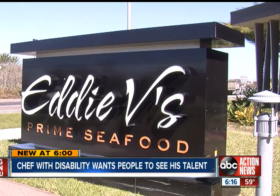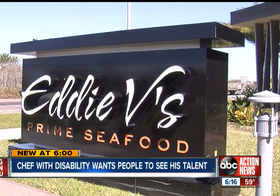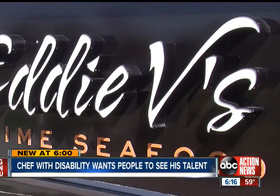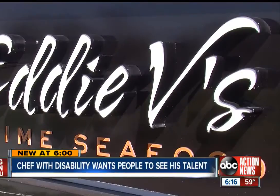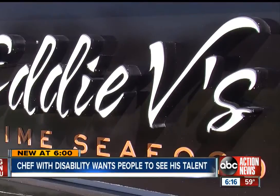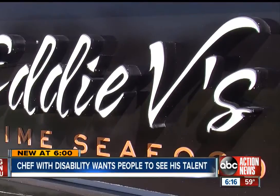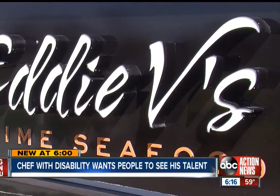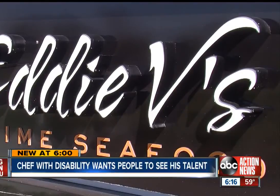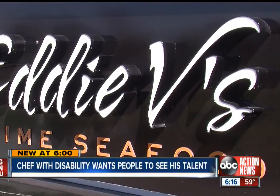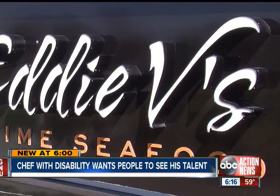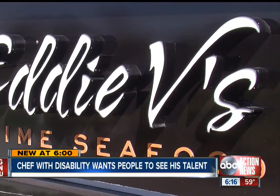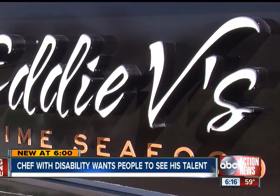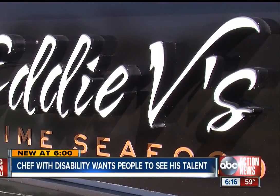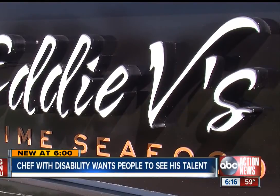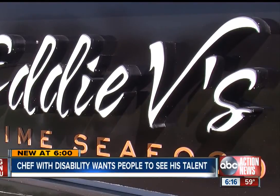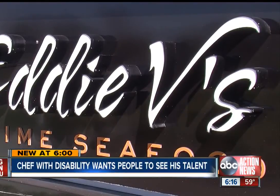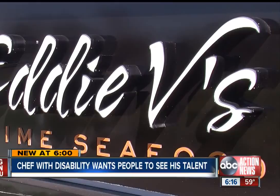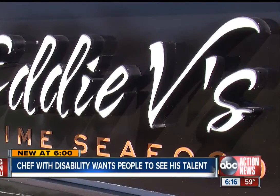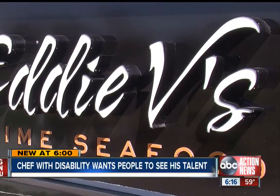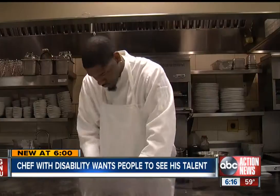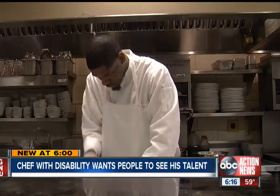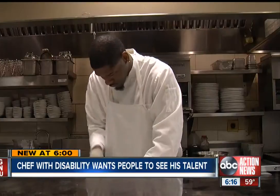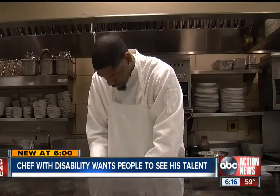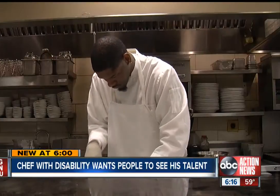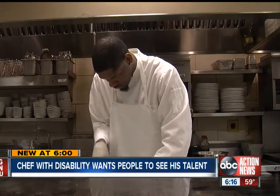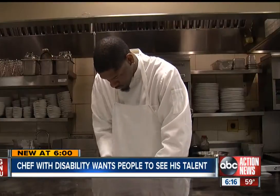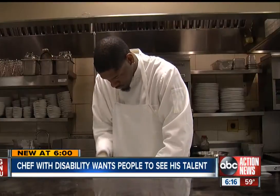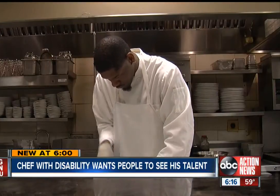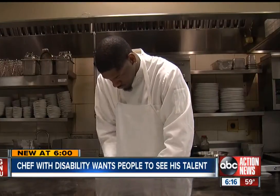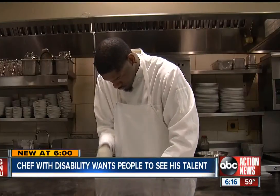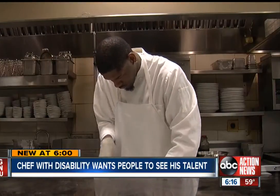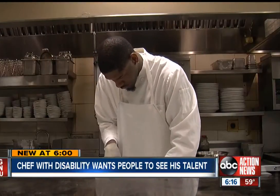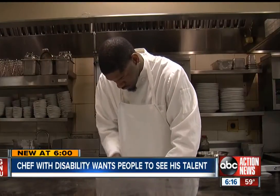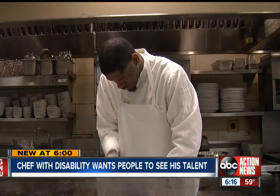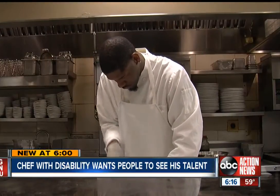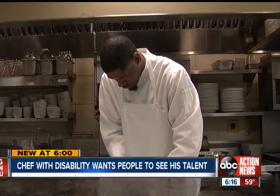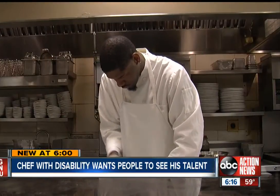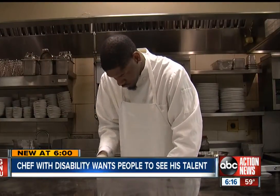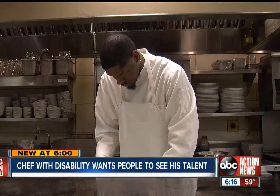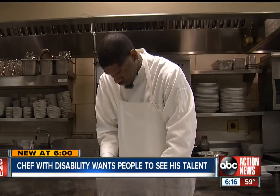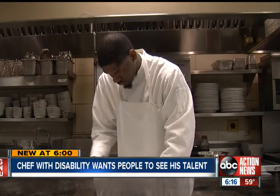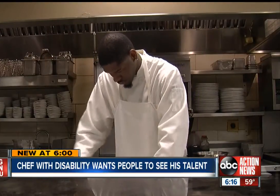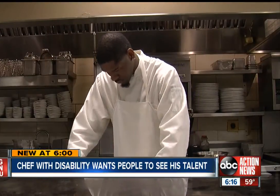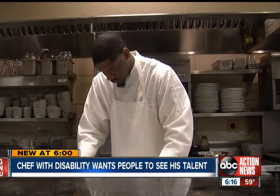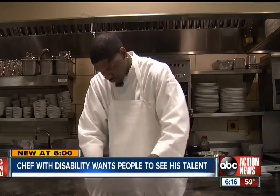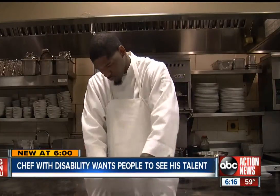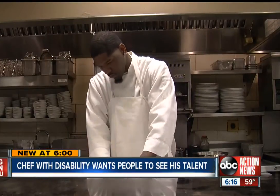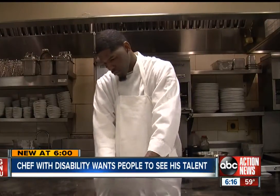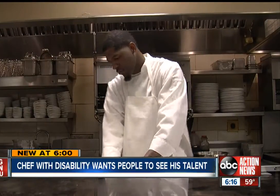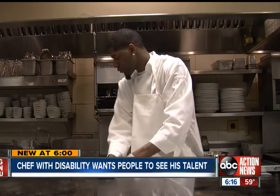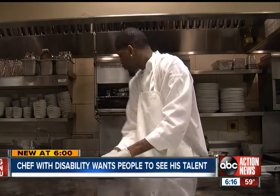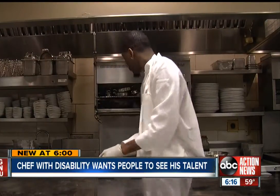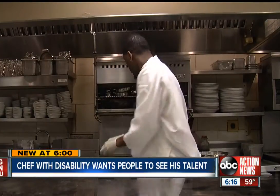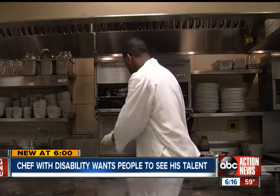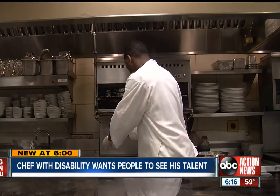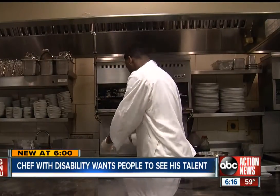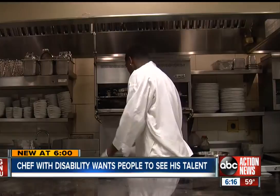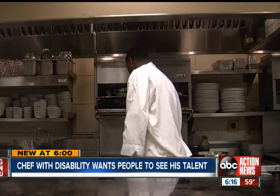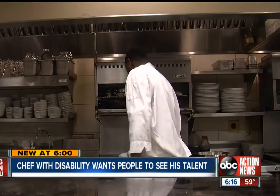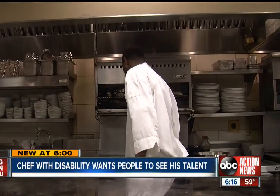It did not come as a surprise that he won, although Charleston did stun the national executives. The president, I don't think the president even knew